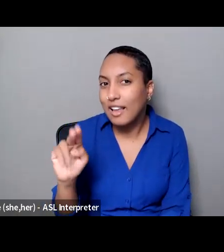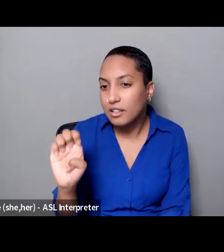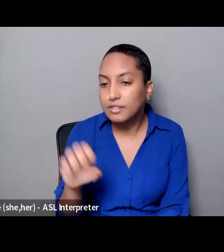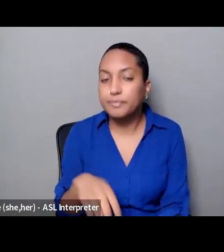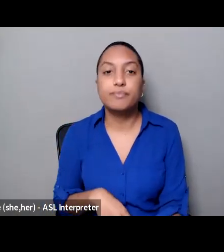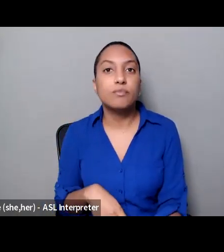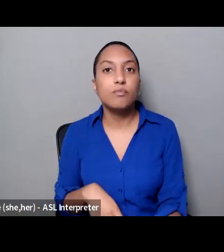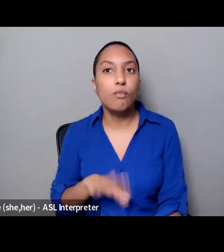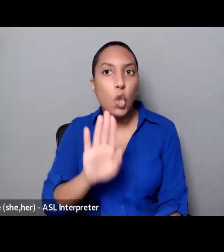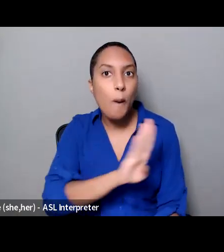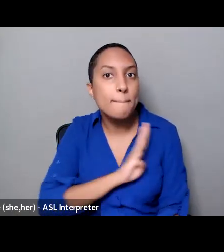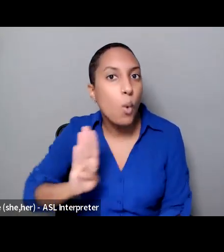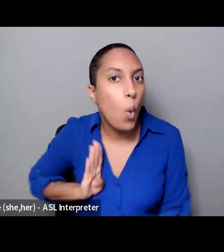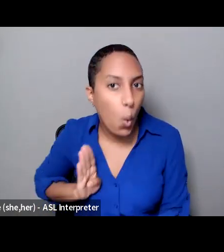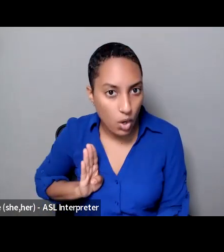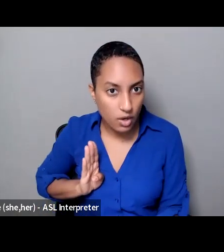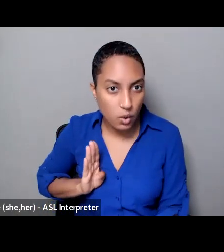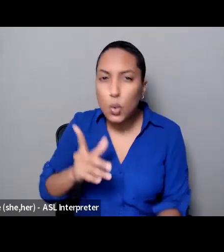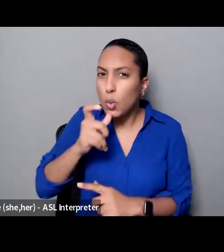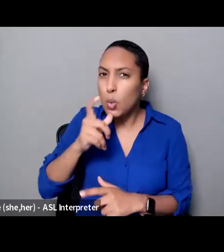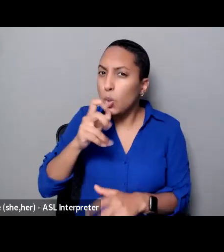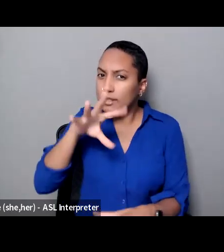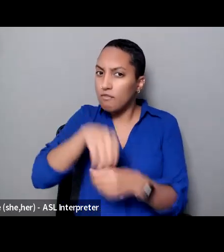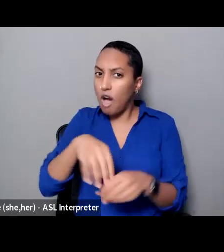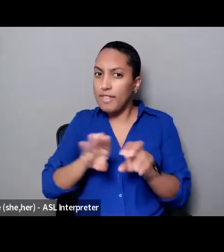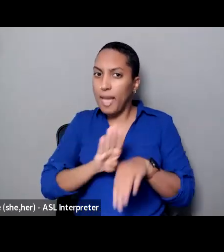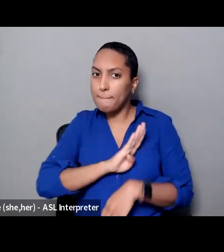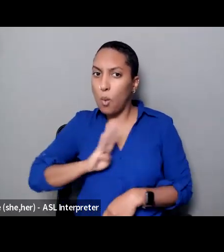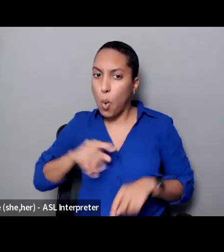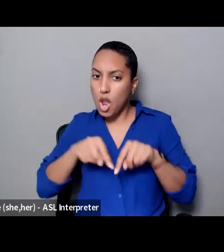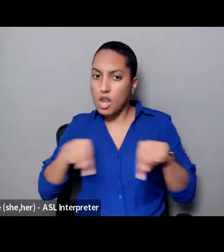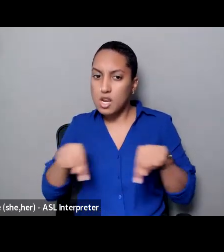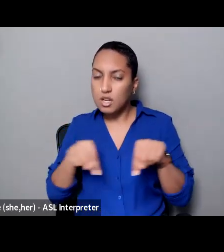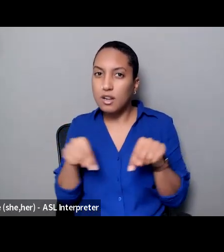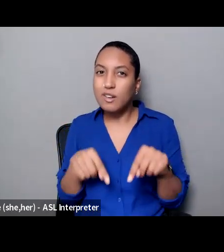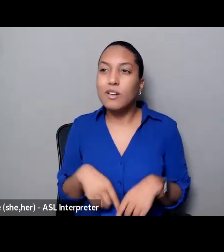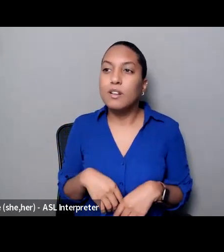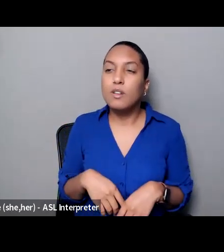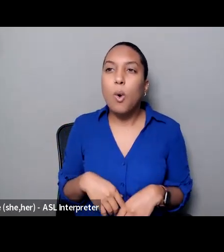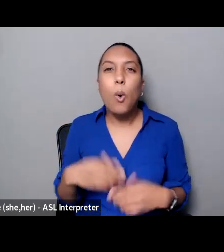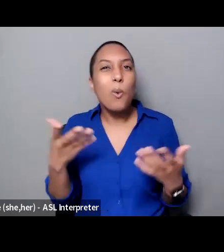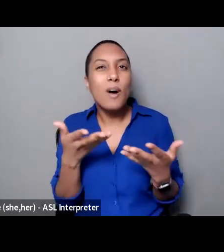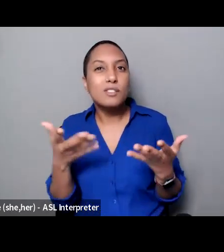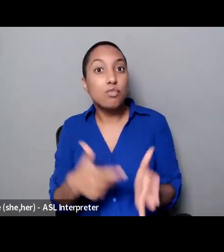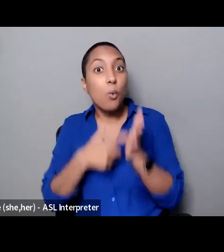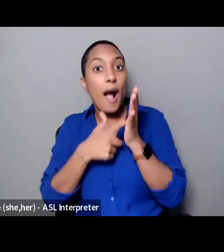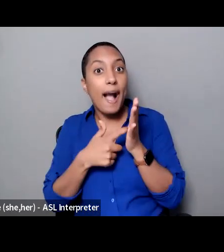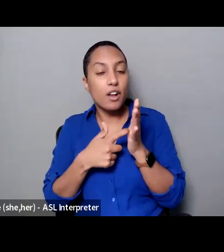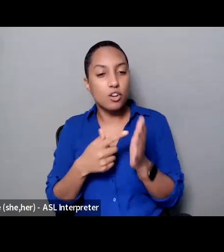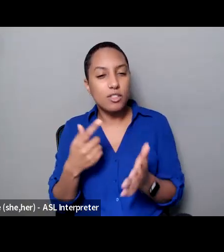composition? And another piece is, what are your board requirements? I've talked to too many organizations that have